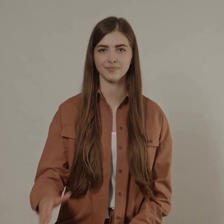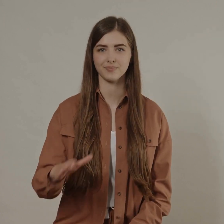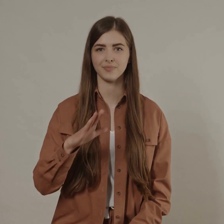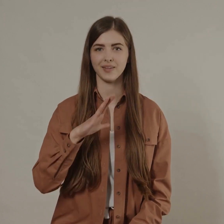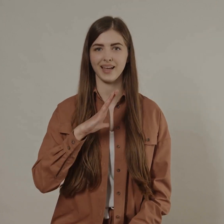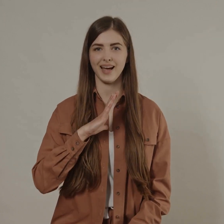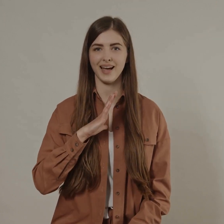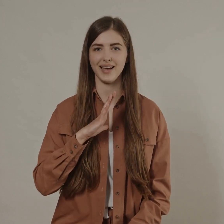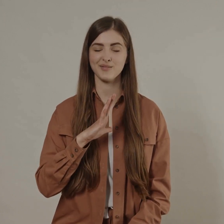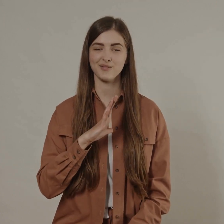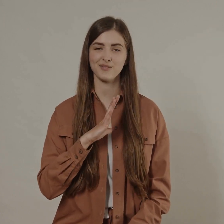I am fine.